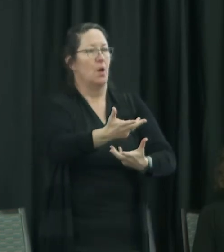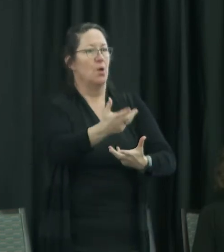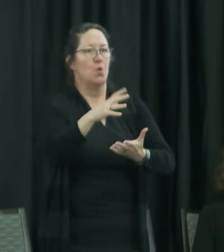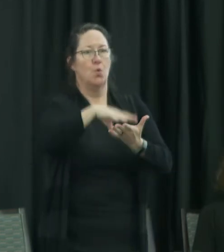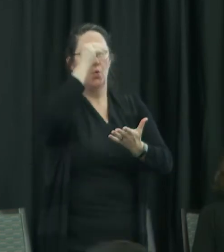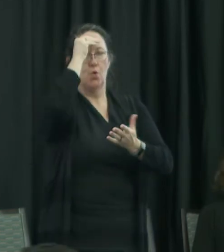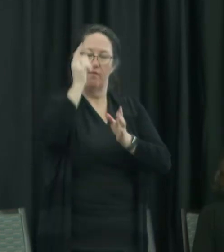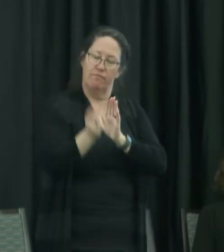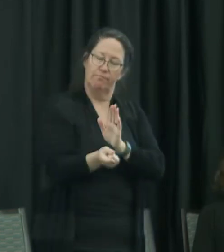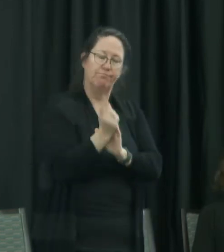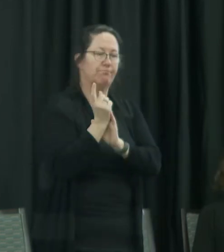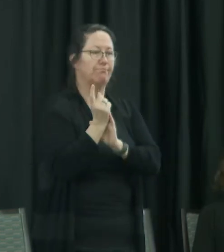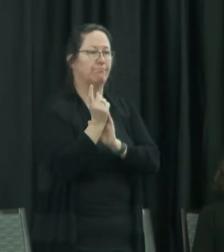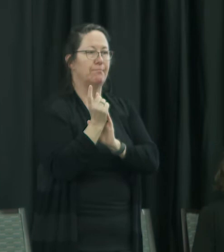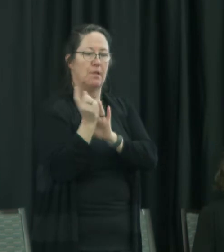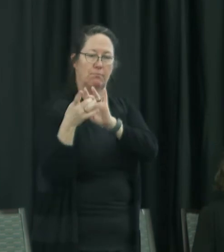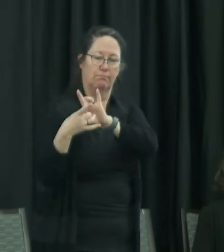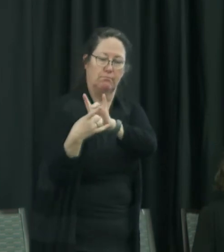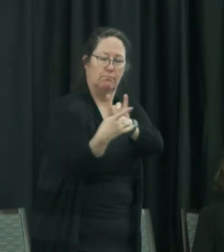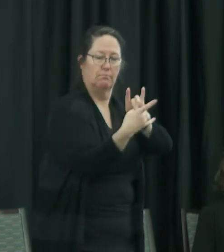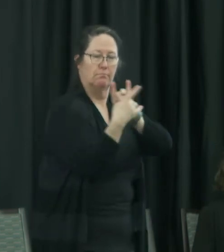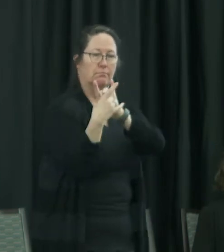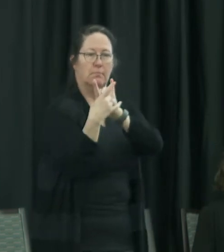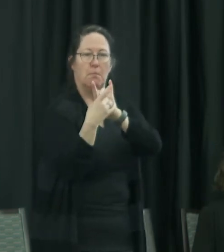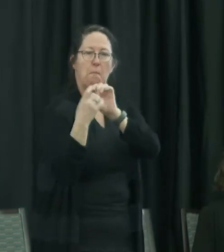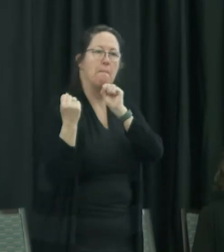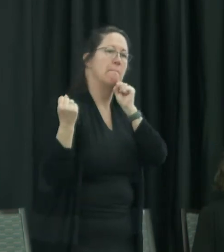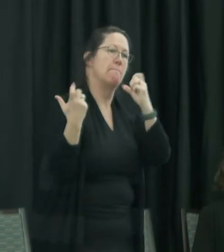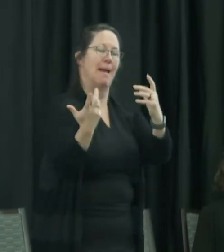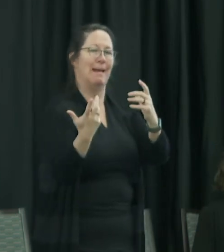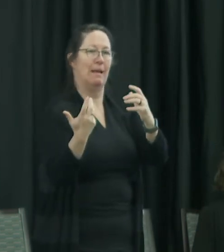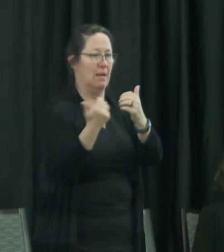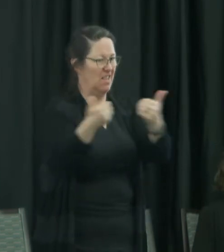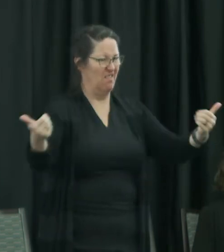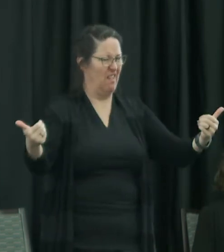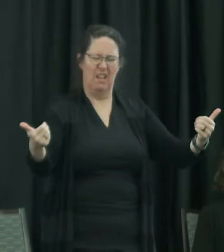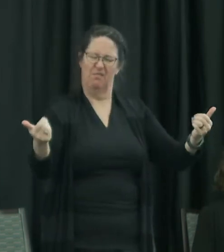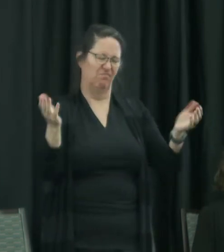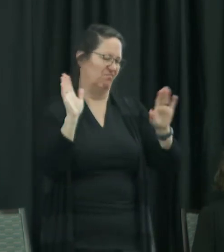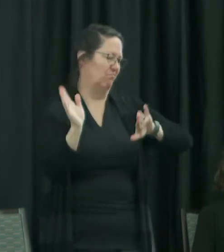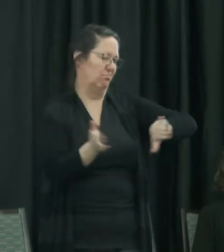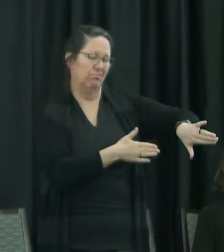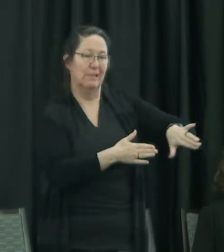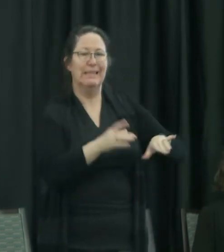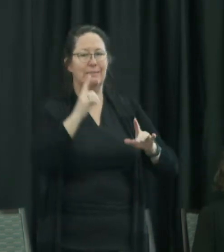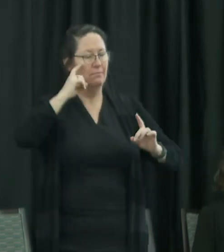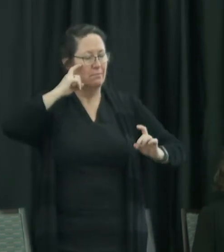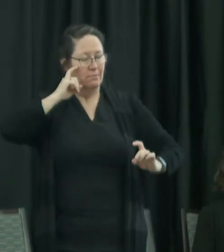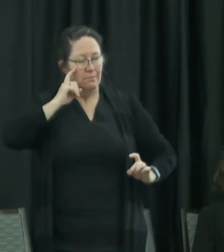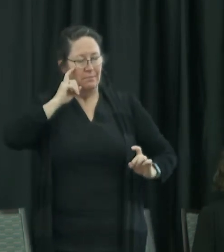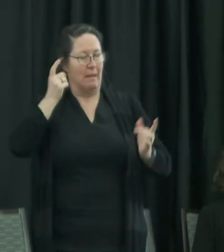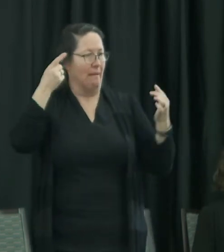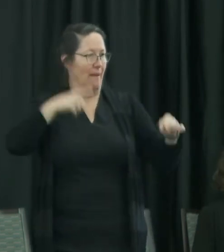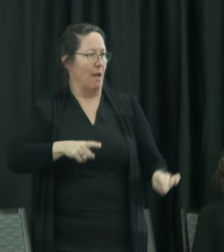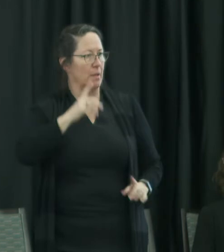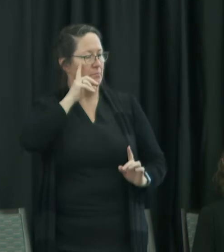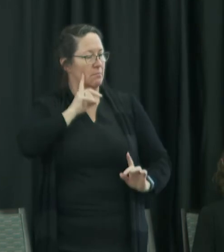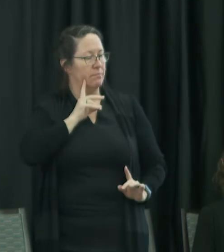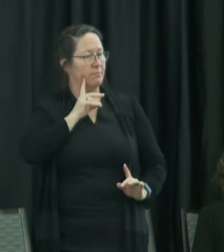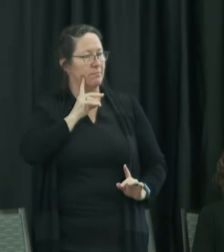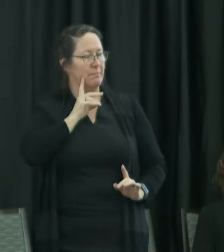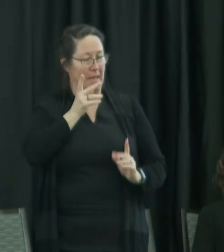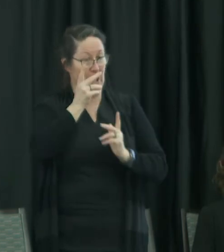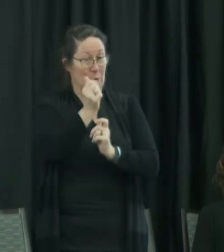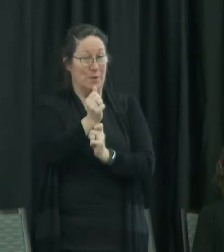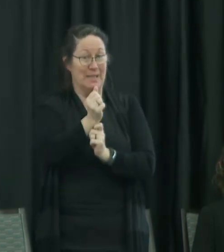quickly that the things that unite us are far more numerous than the things that divide us. Tears were shed. And